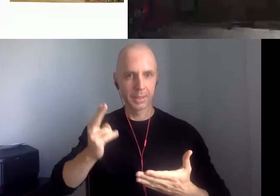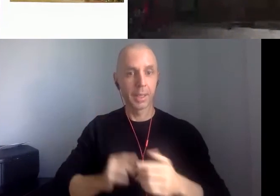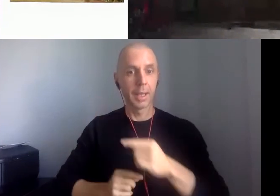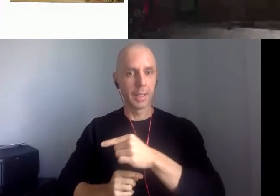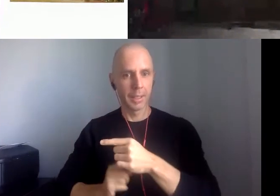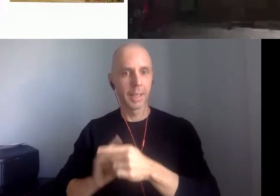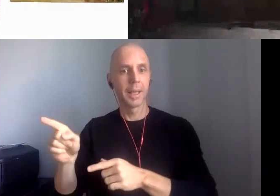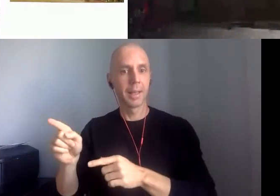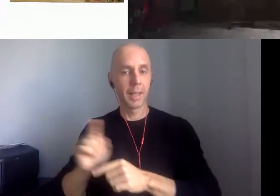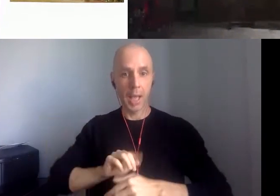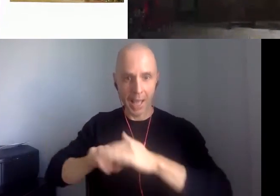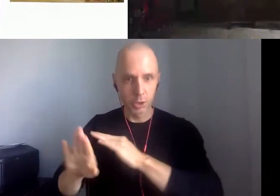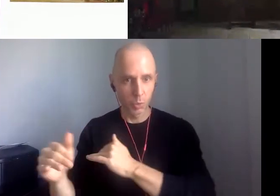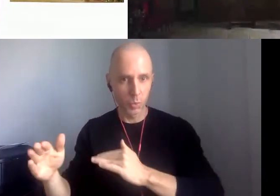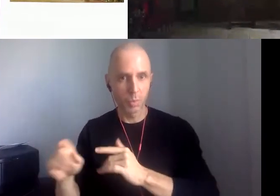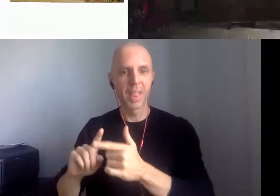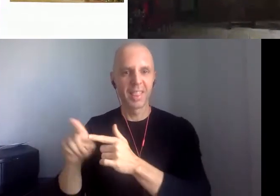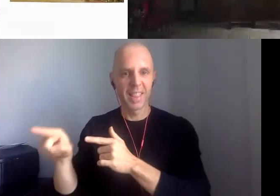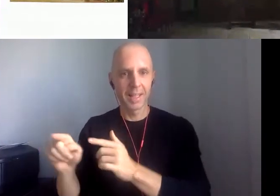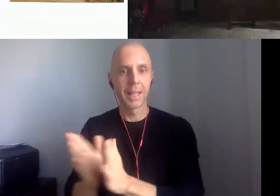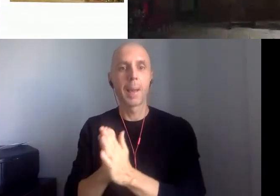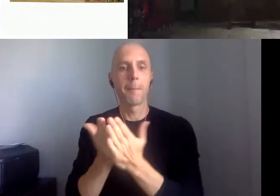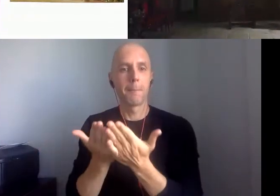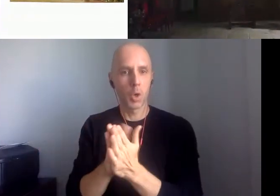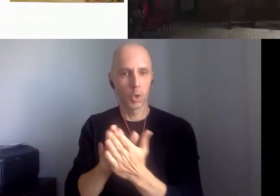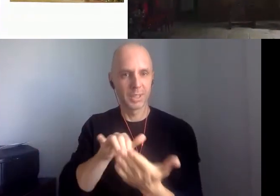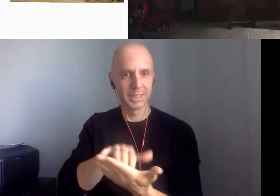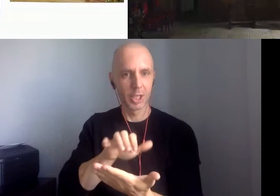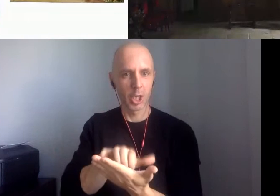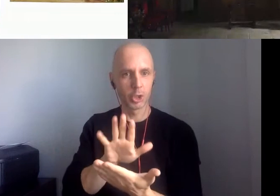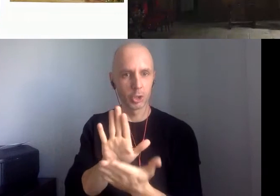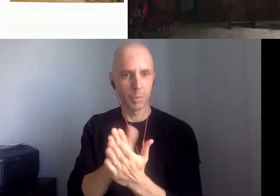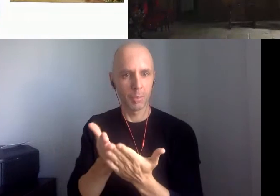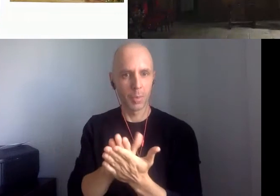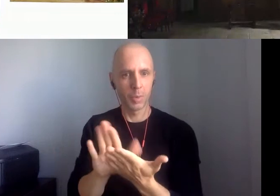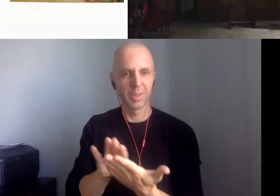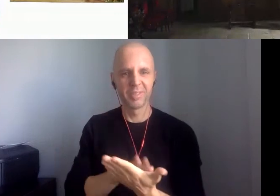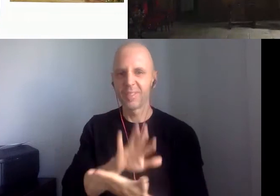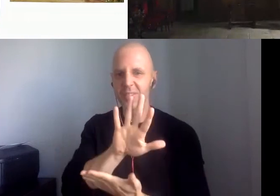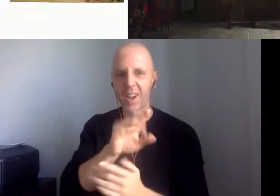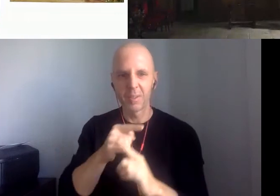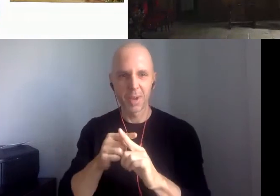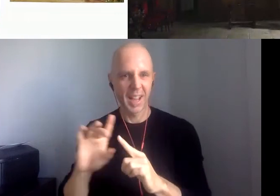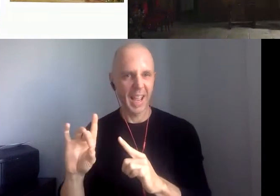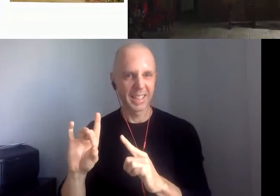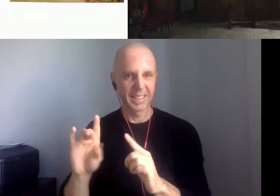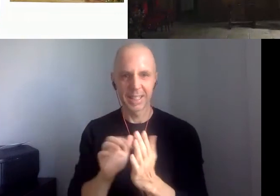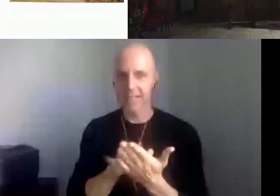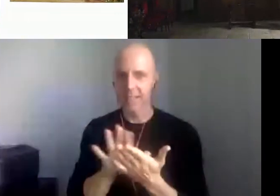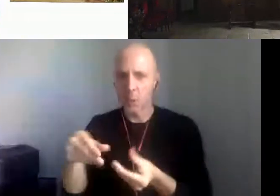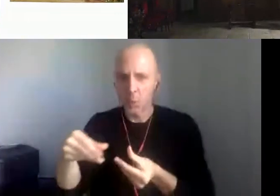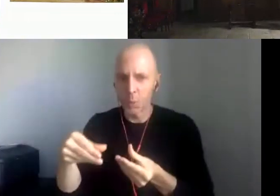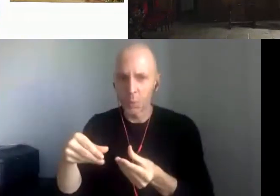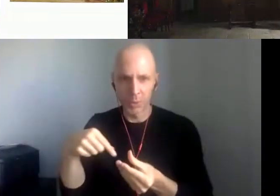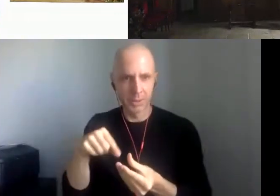for you and let you look at it. And it's incredibly delicate because it's a small book. It's 5 inches by 8 inches. It's done